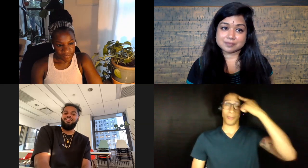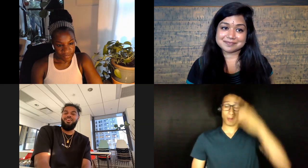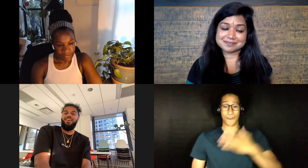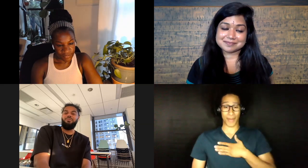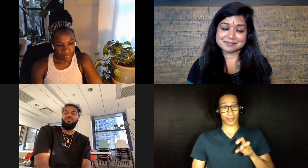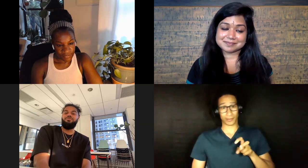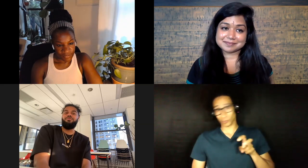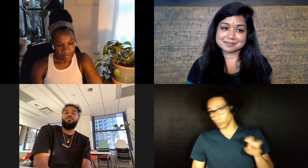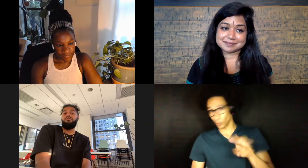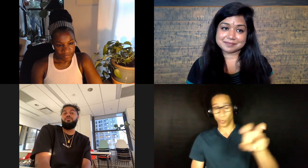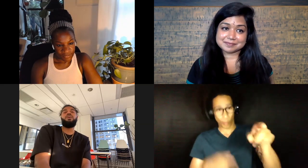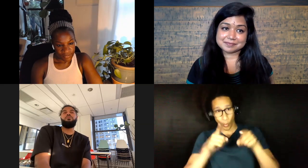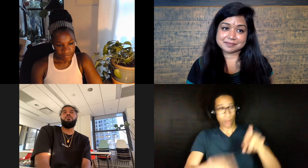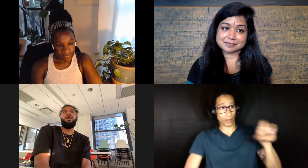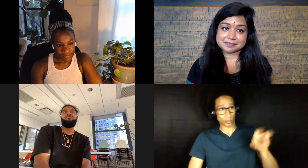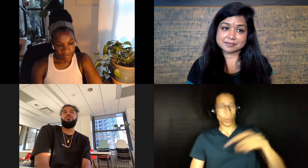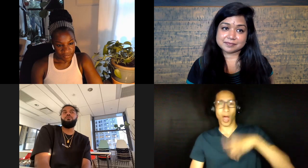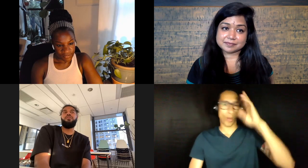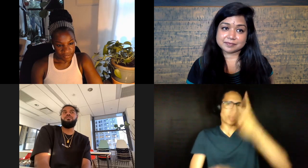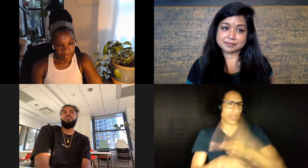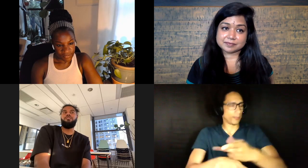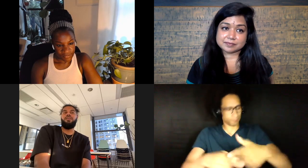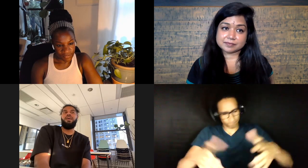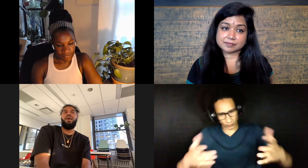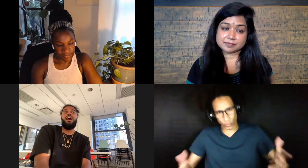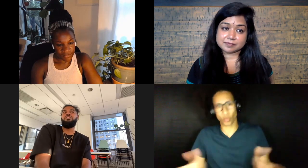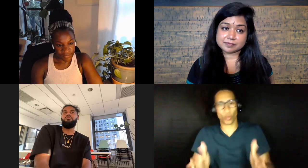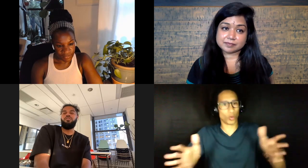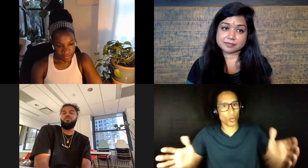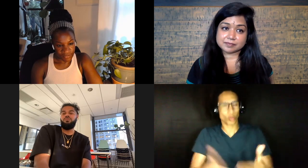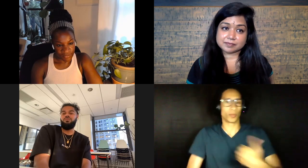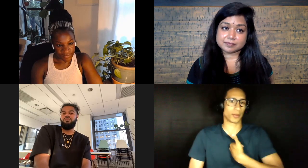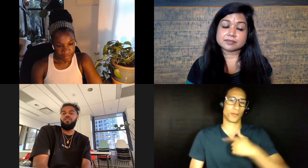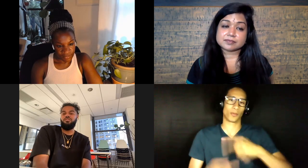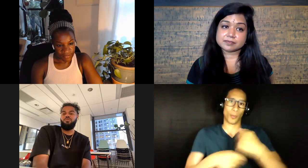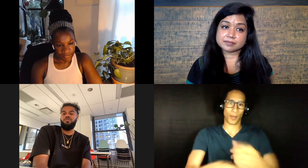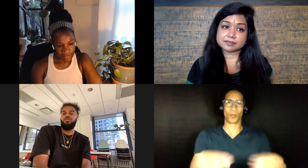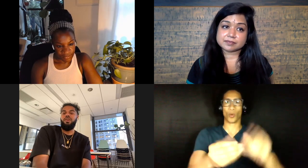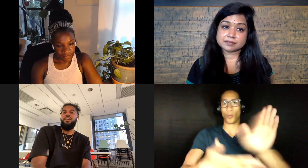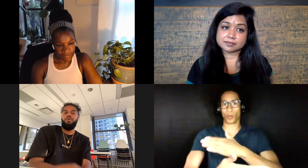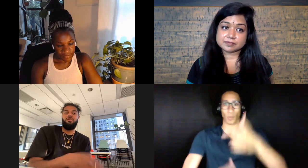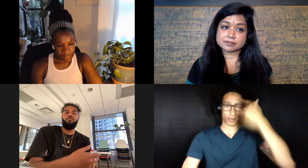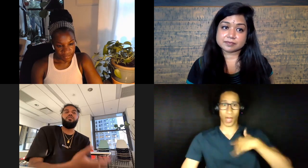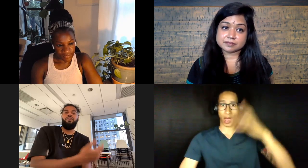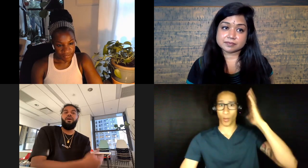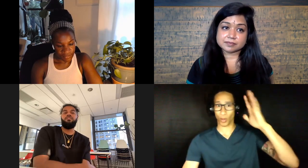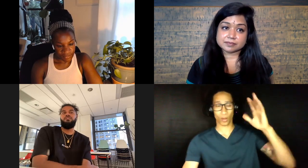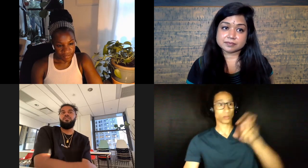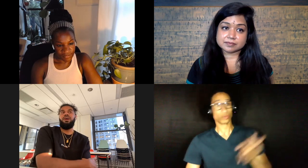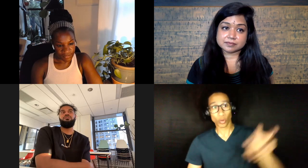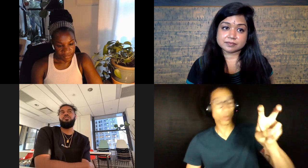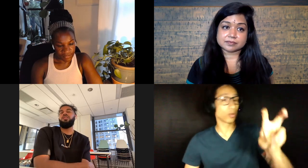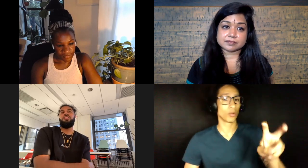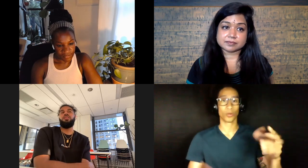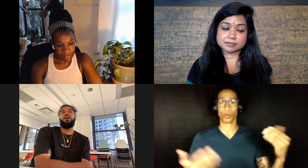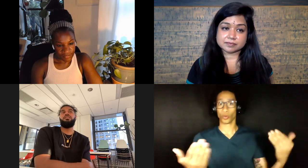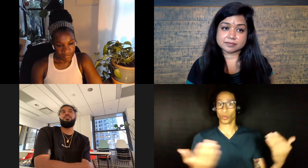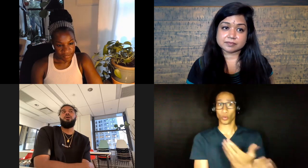uh, move forward or think about it as they go about these things, and that's how I do it, at least, you